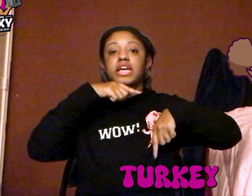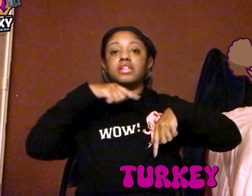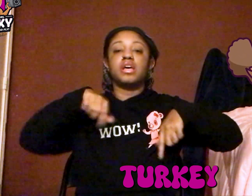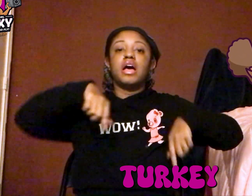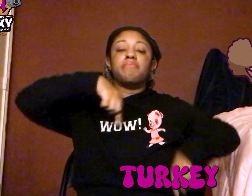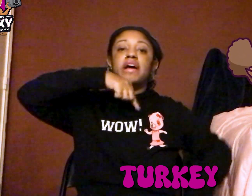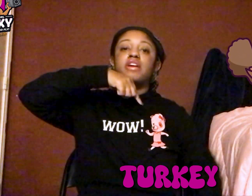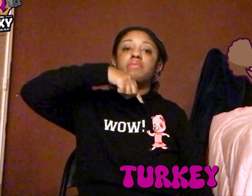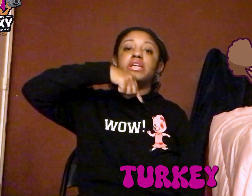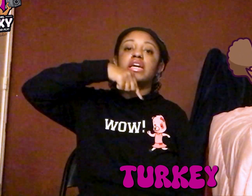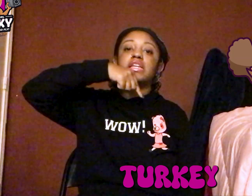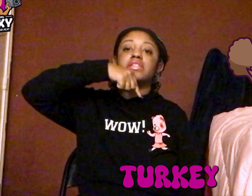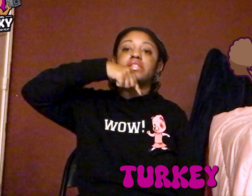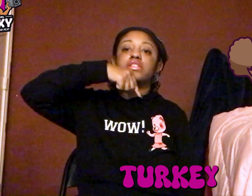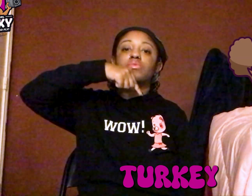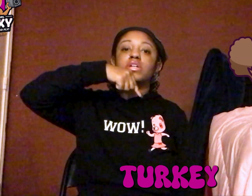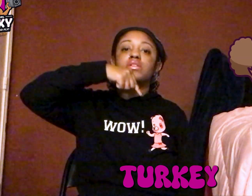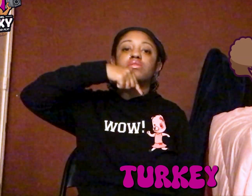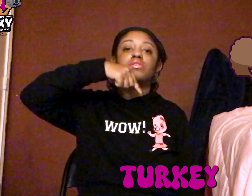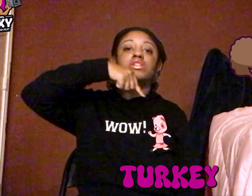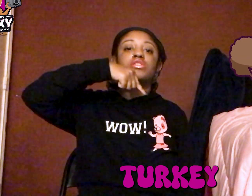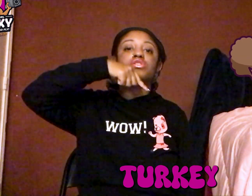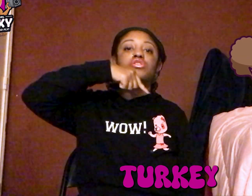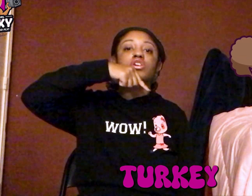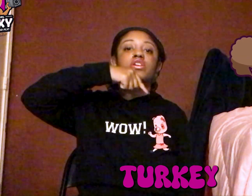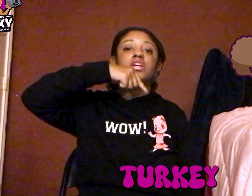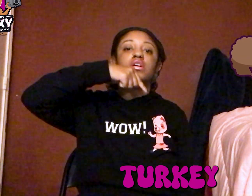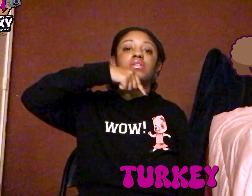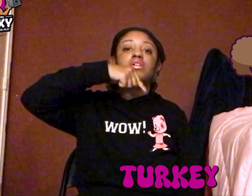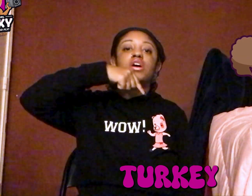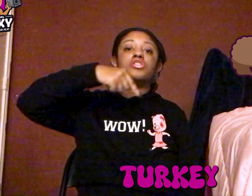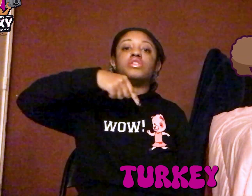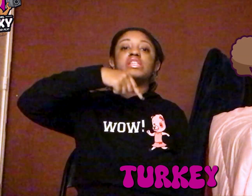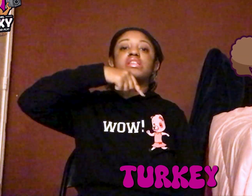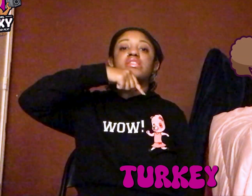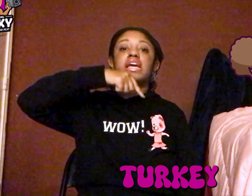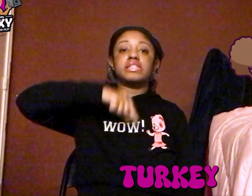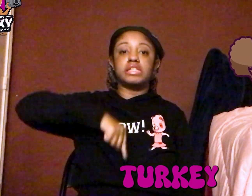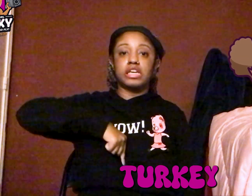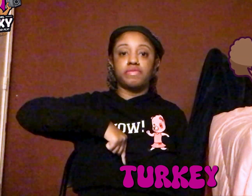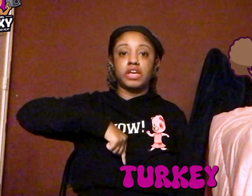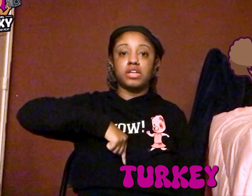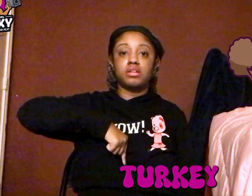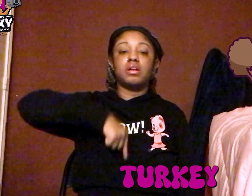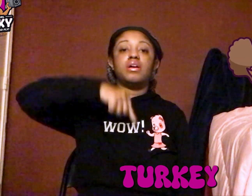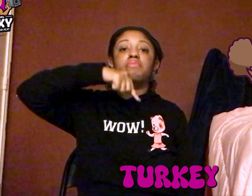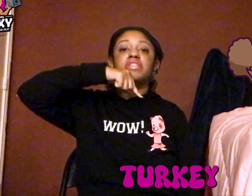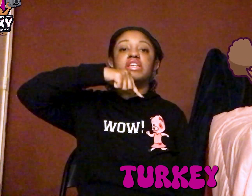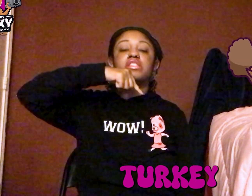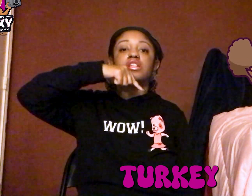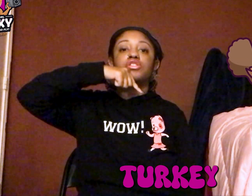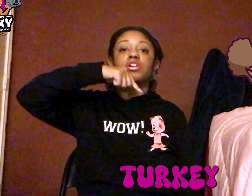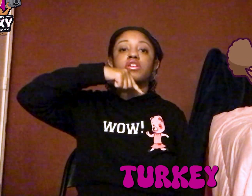hands. My dominant hand is this one. So this is turkey. So this is Thanksgiving, but this is